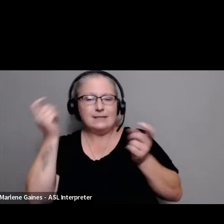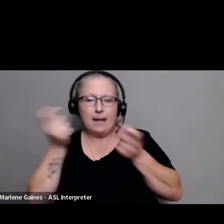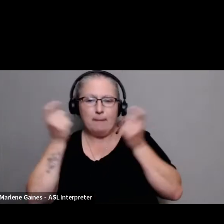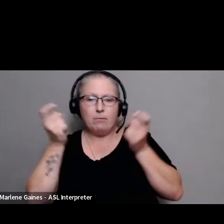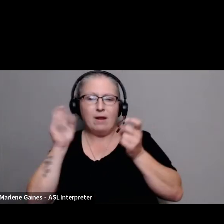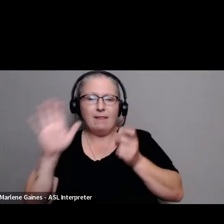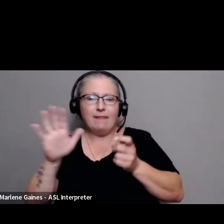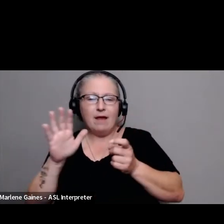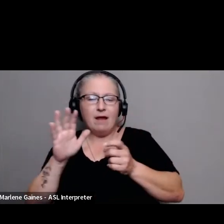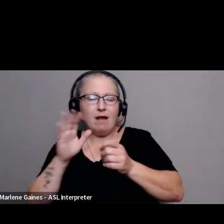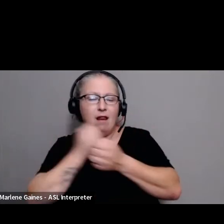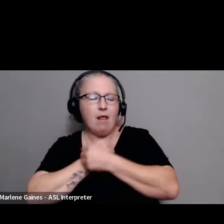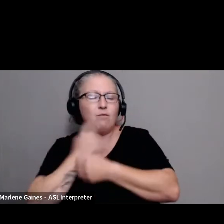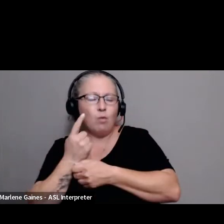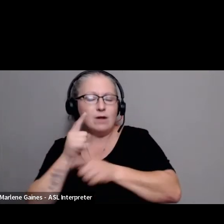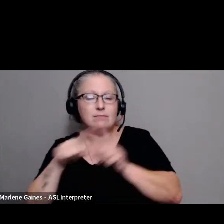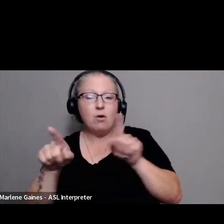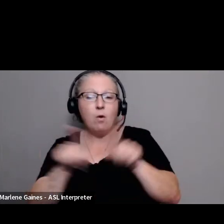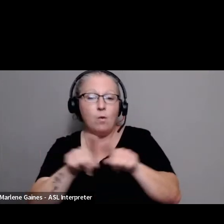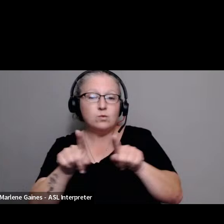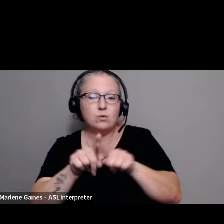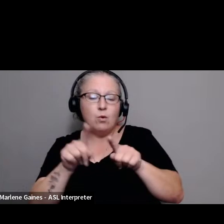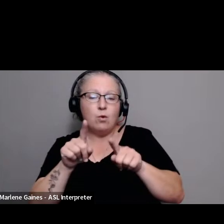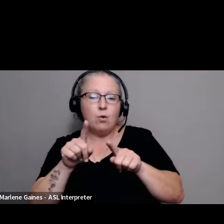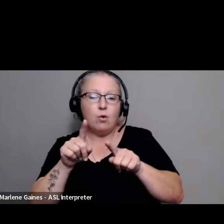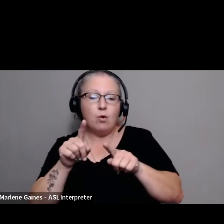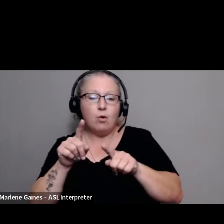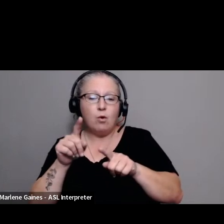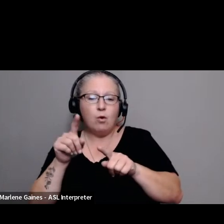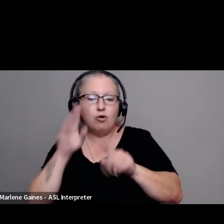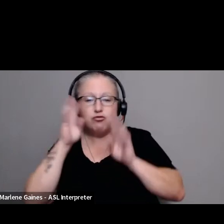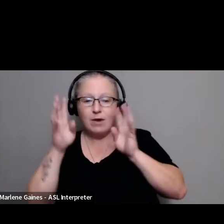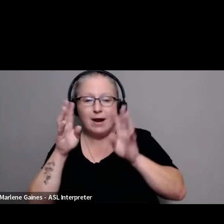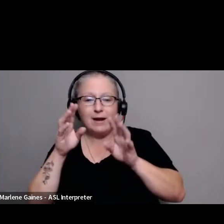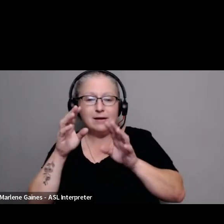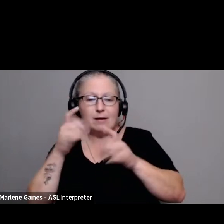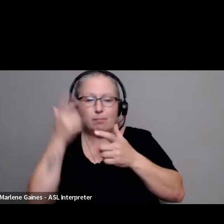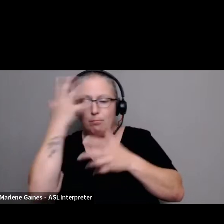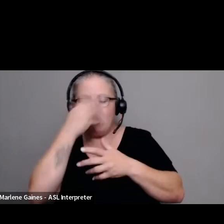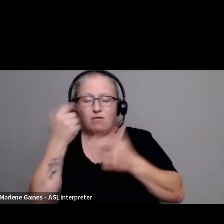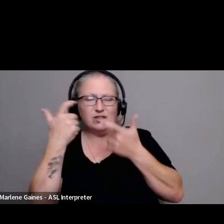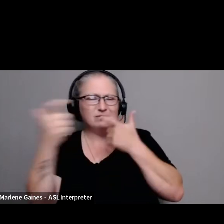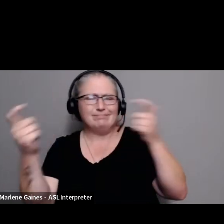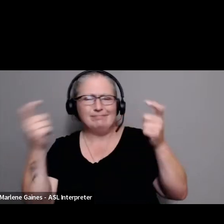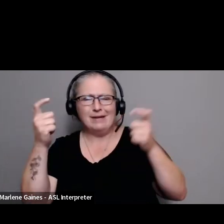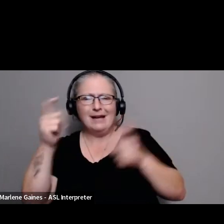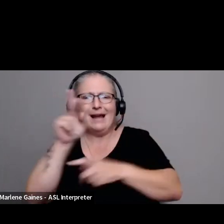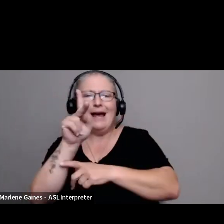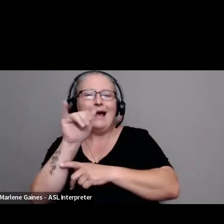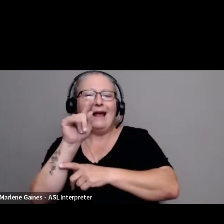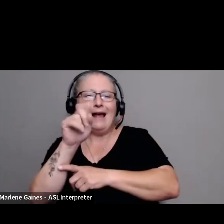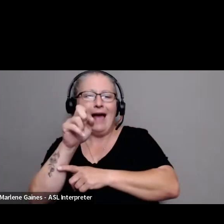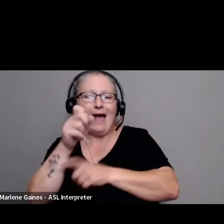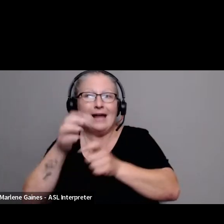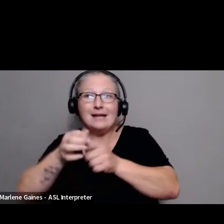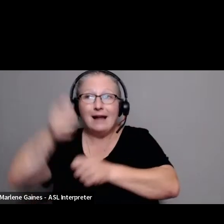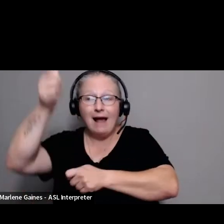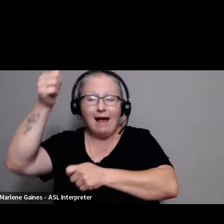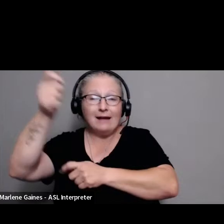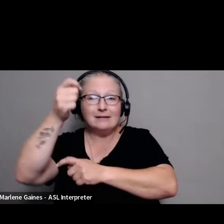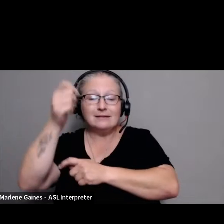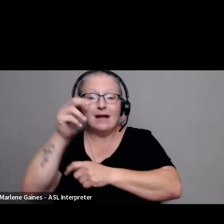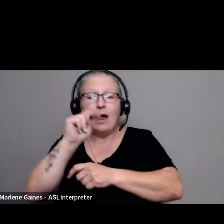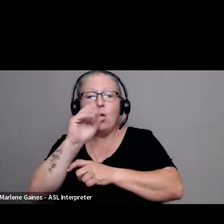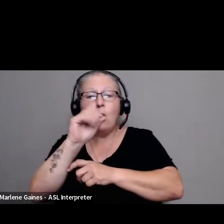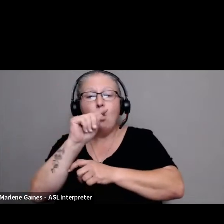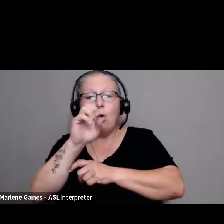celebrate their loved ones, but they also create these really beautiful, gigantic kites. And they put little notes at the end of